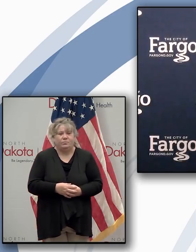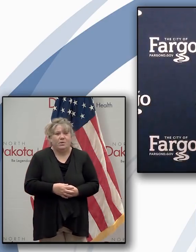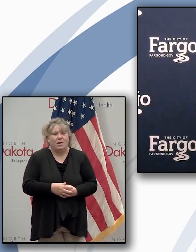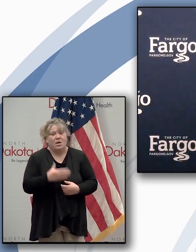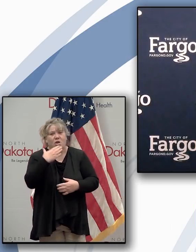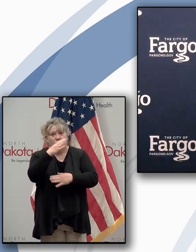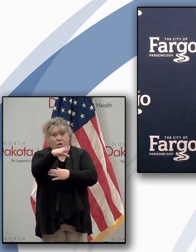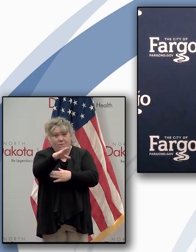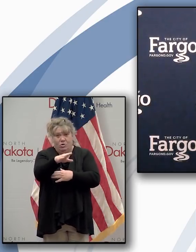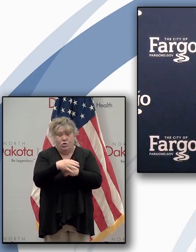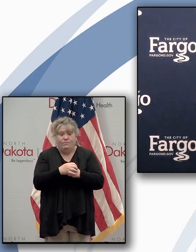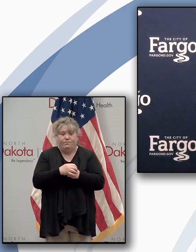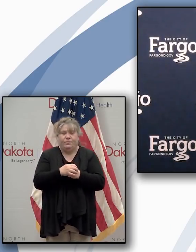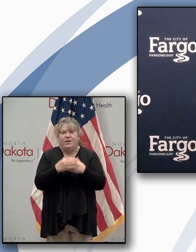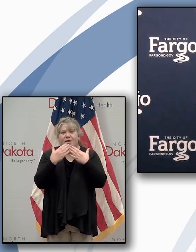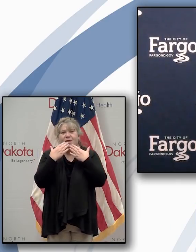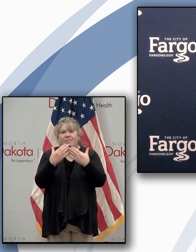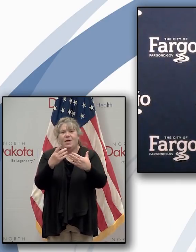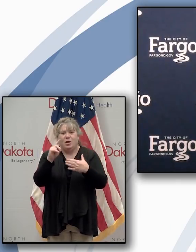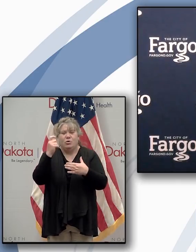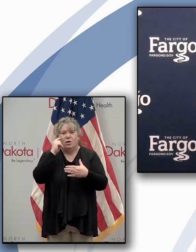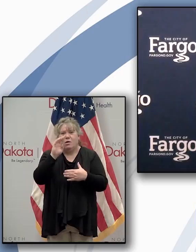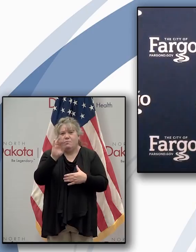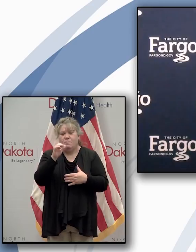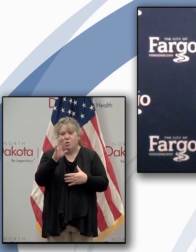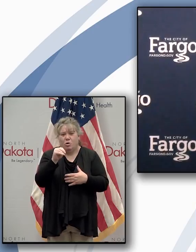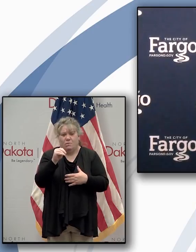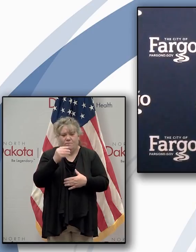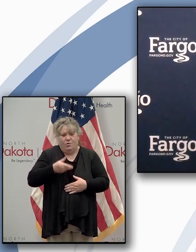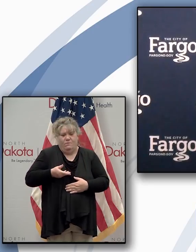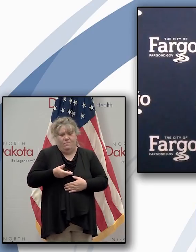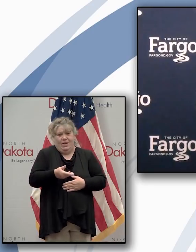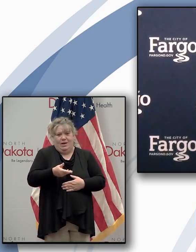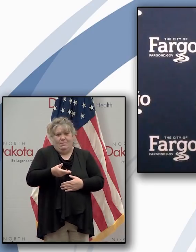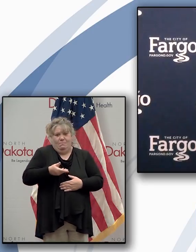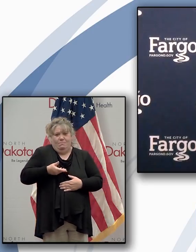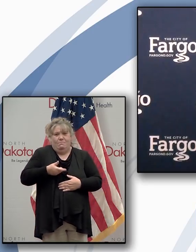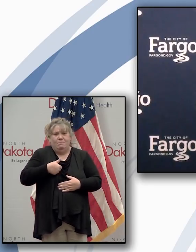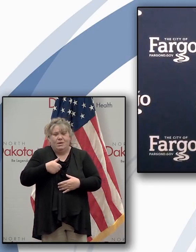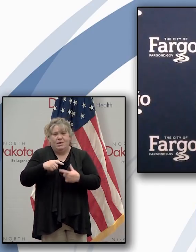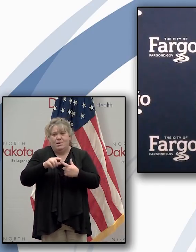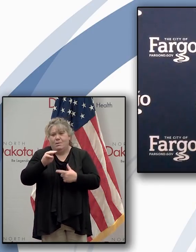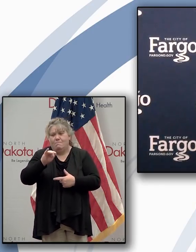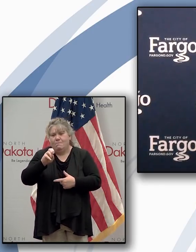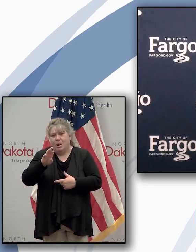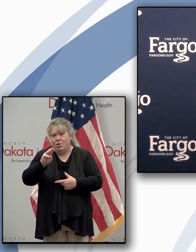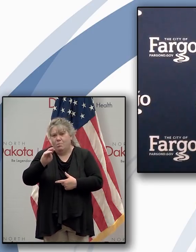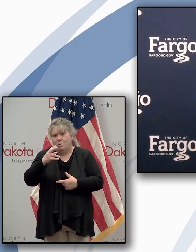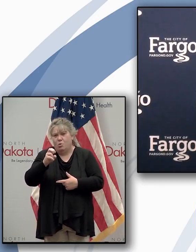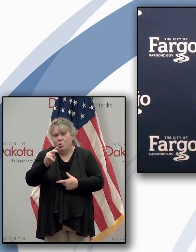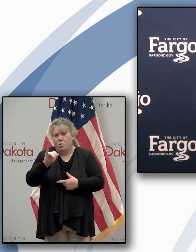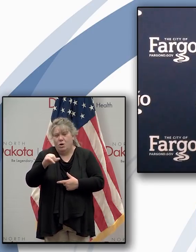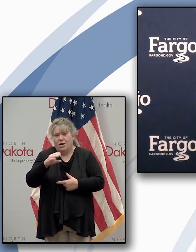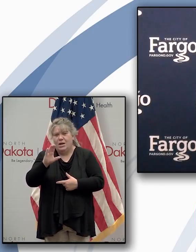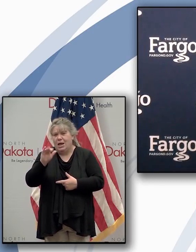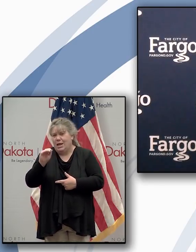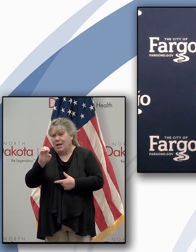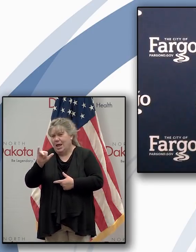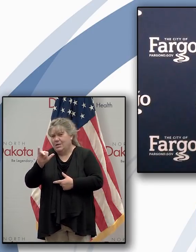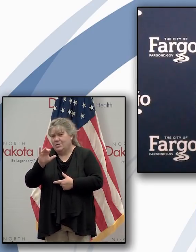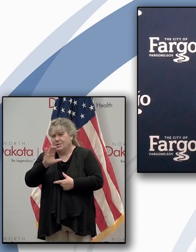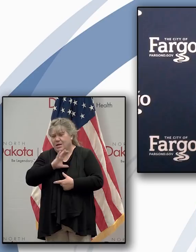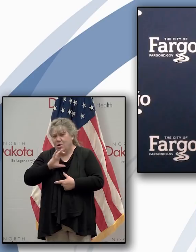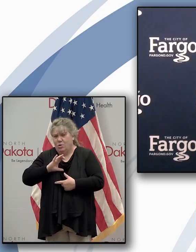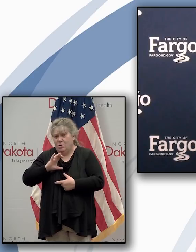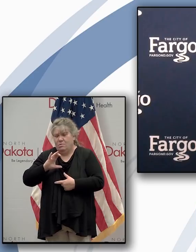Good afternoon. Thank you to Governor Burgum for inviting myself, Mayor Mahoney, and Cass County Commission Chairman Chad